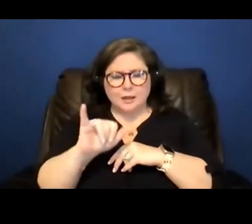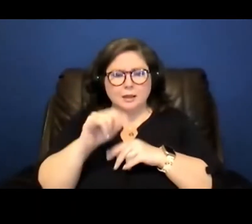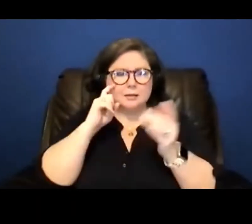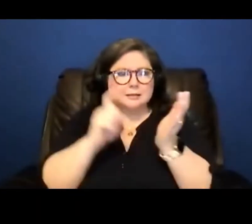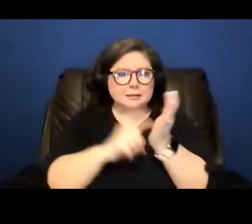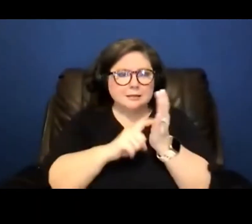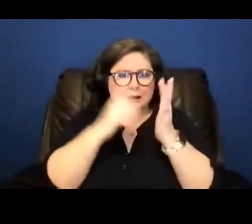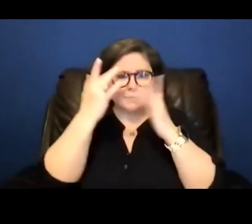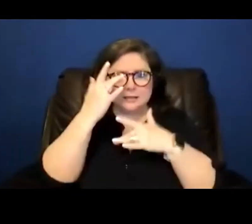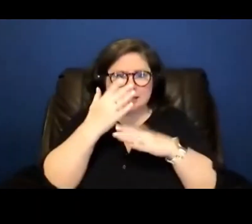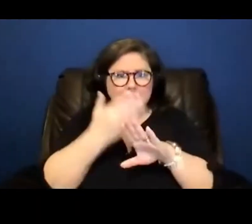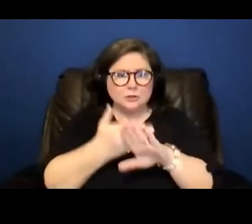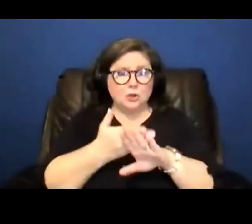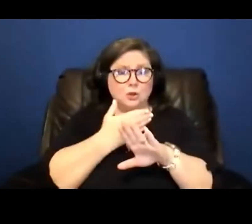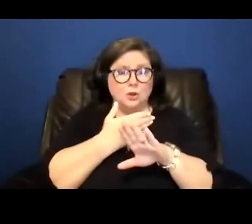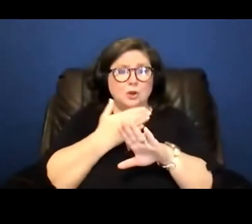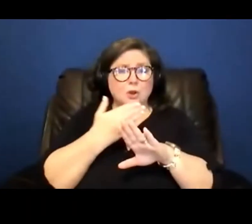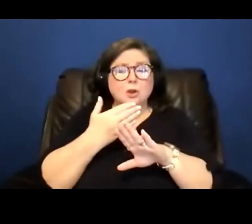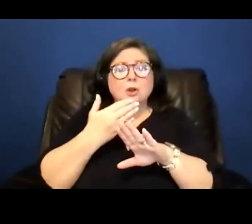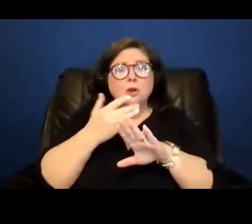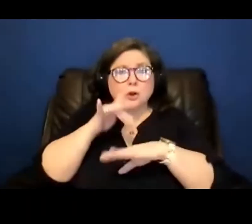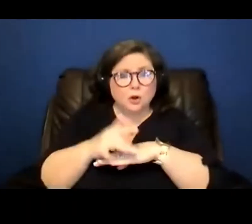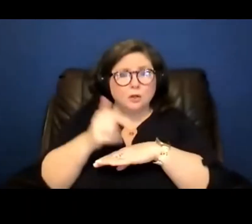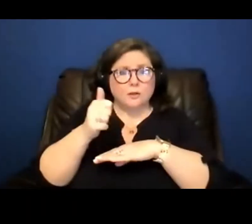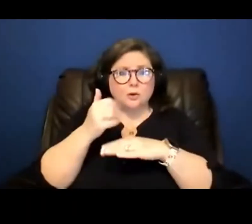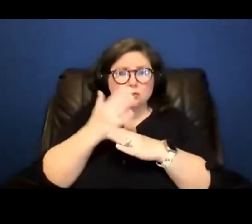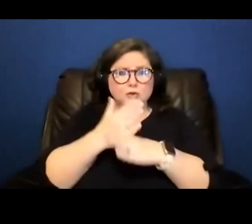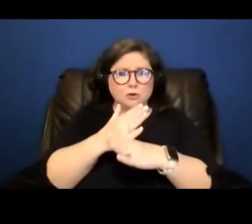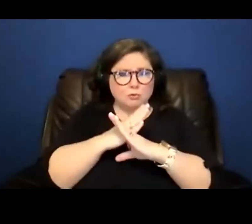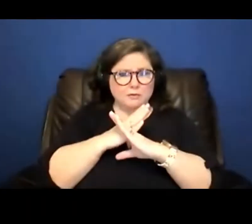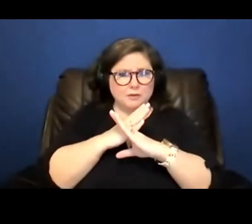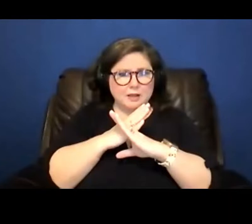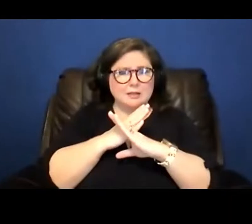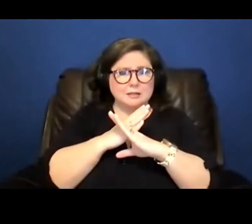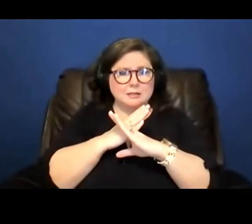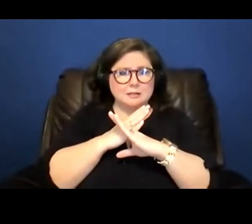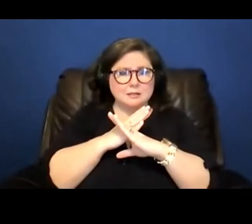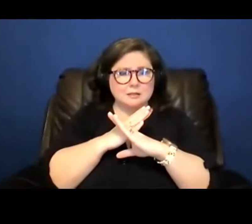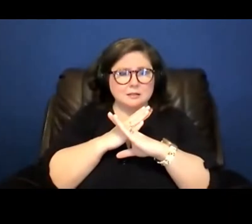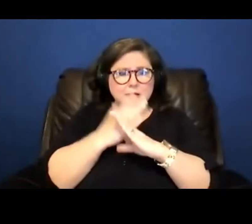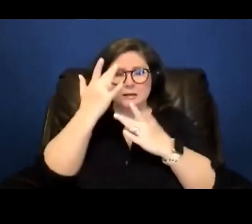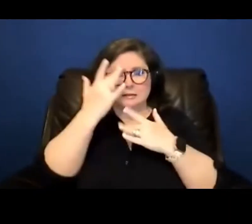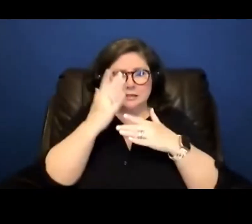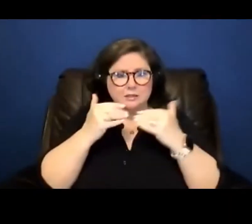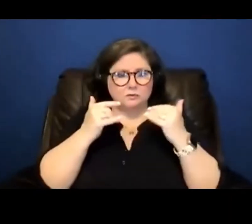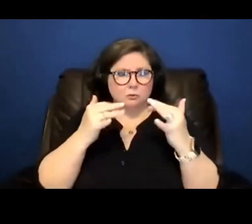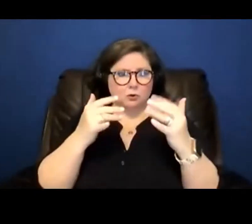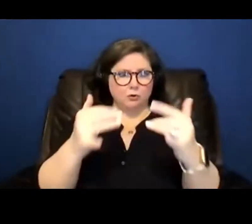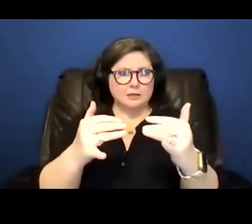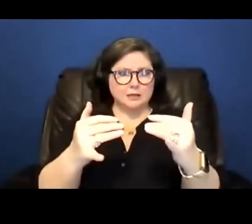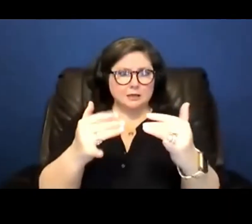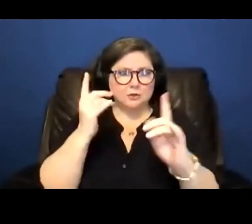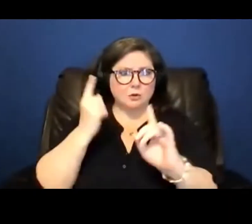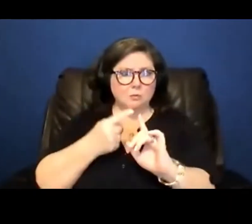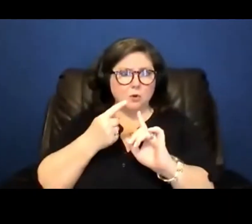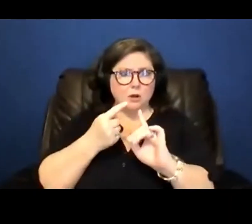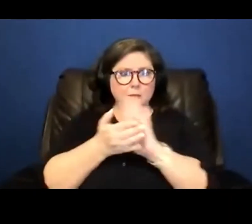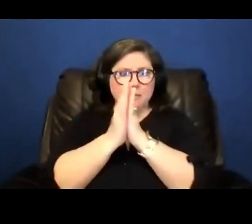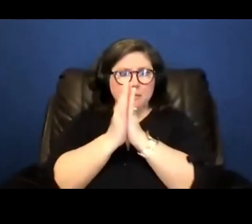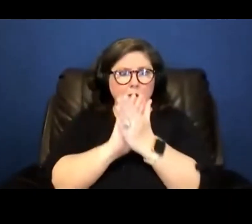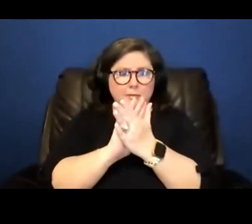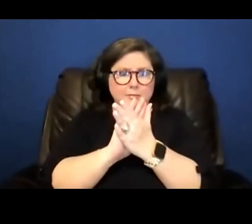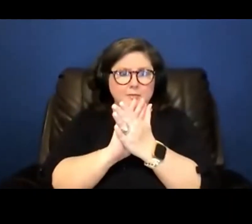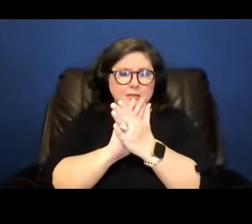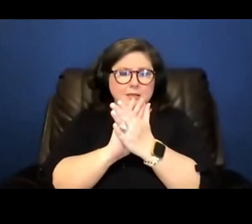potentially earlier and trying to prevent the disease from progressing to a point that it becomes